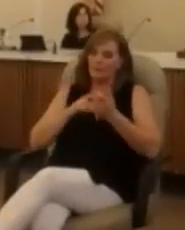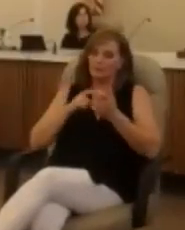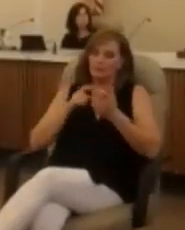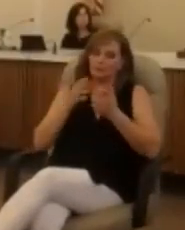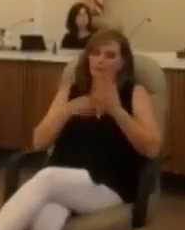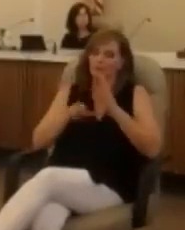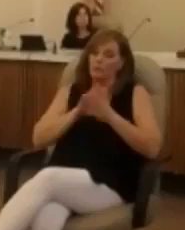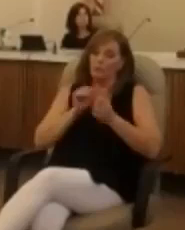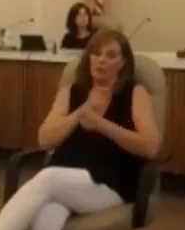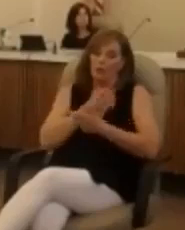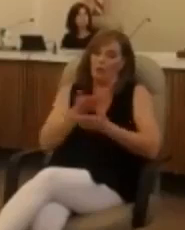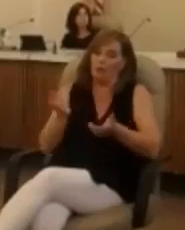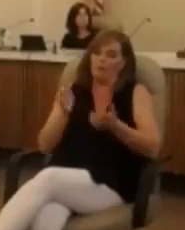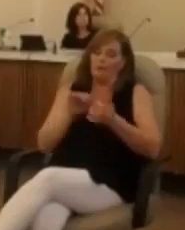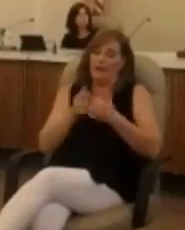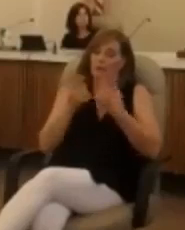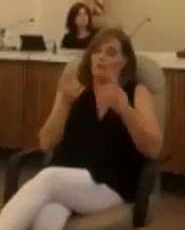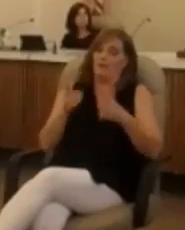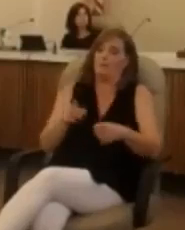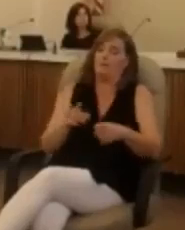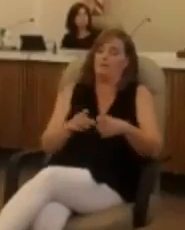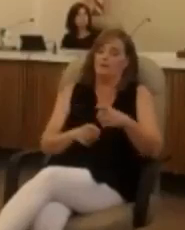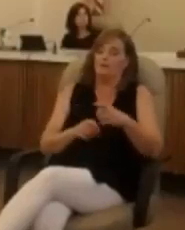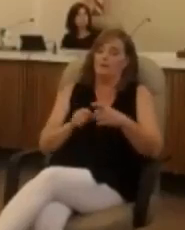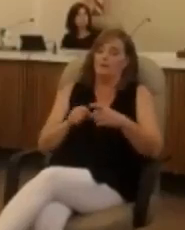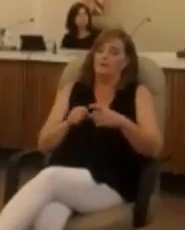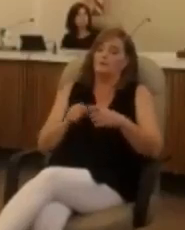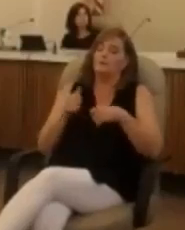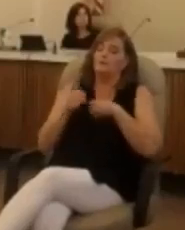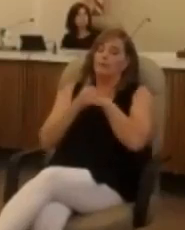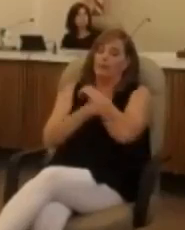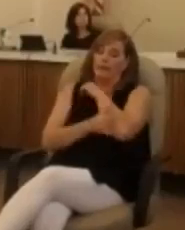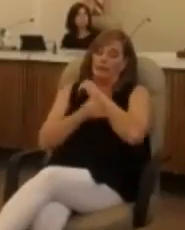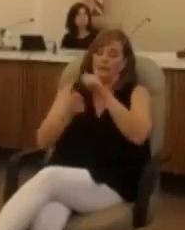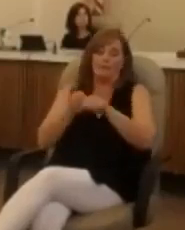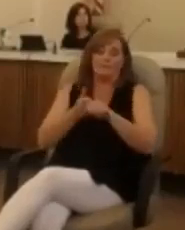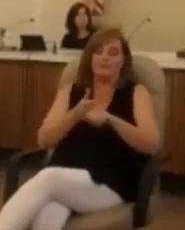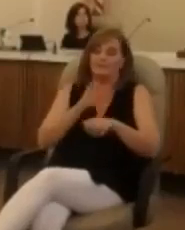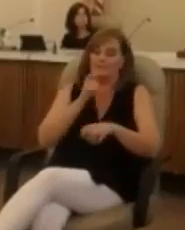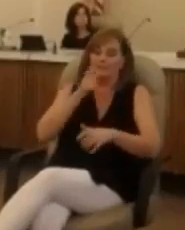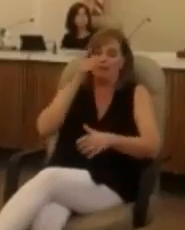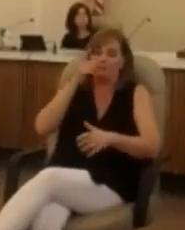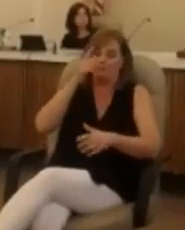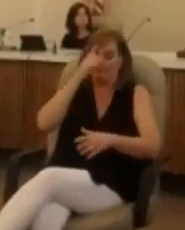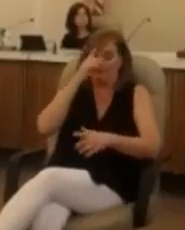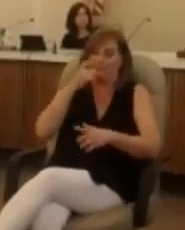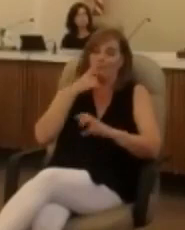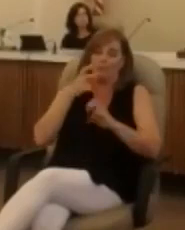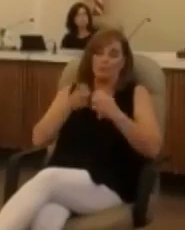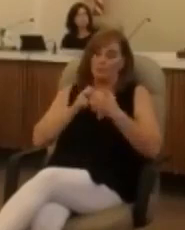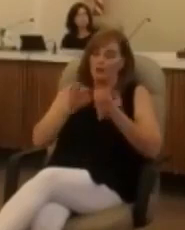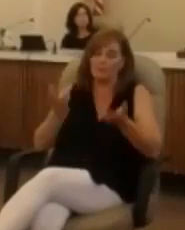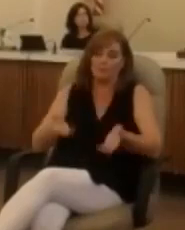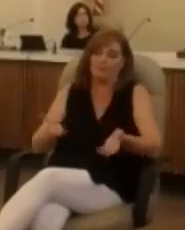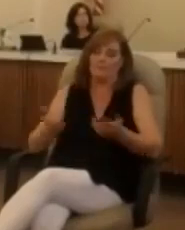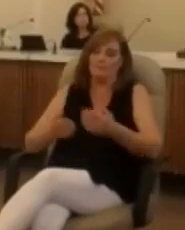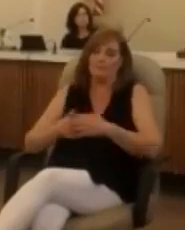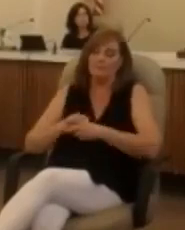done, the county did not believe that there was an issue here.